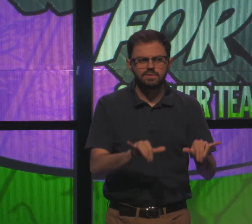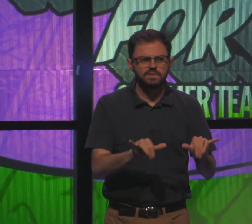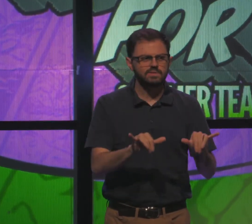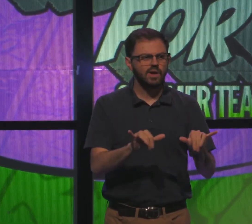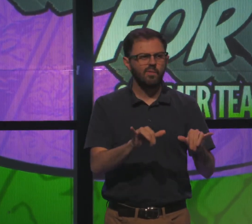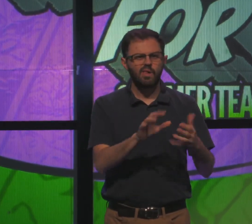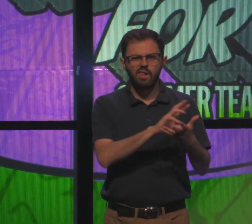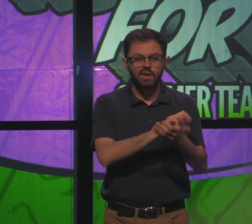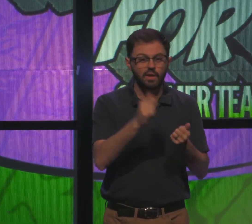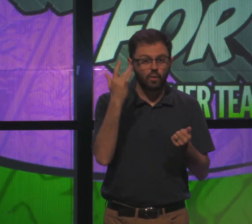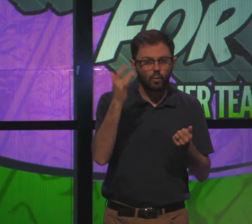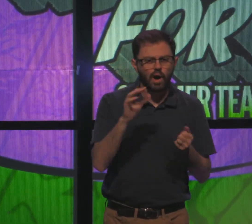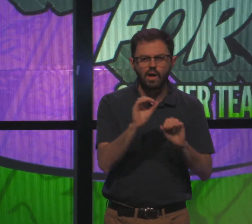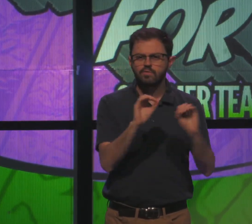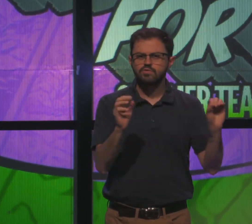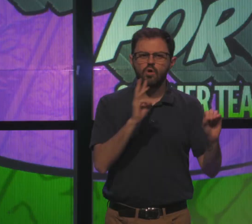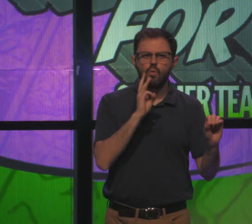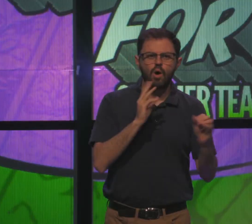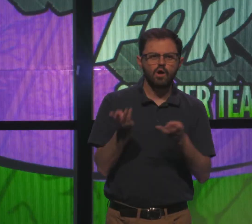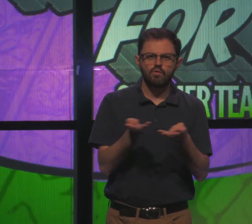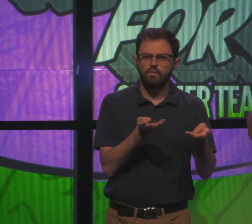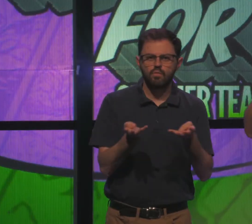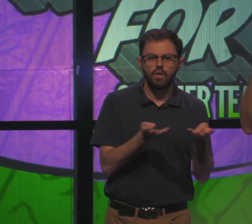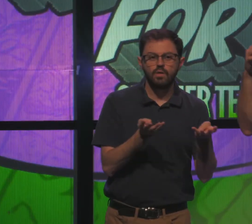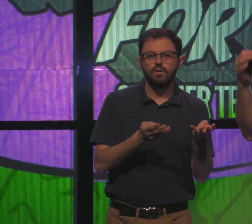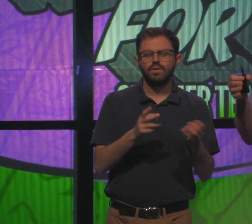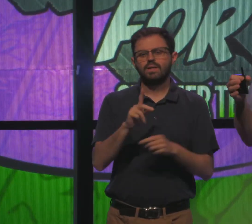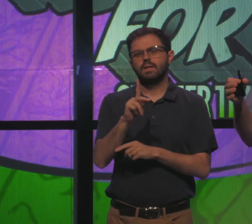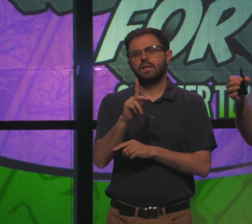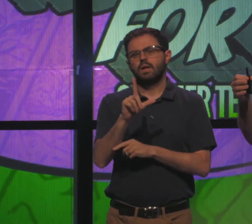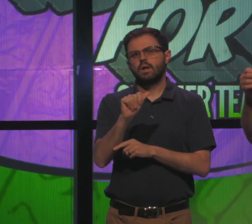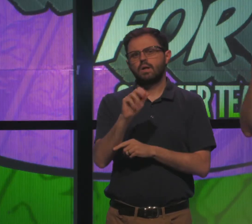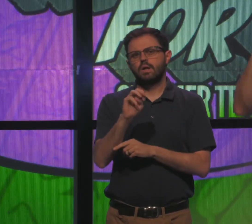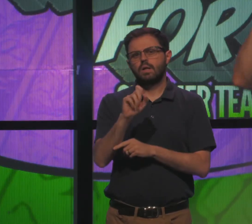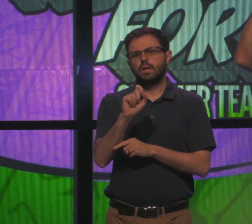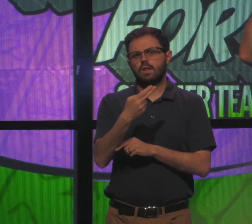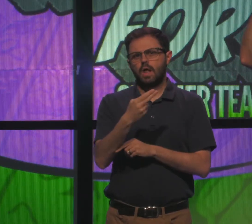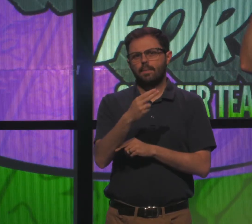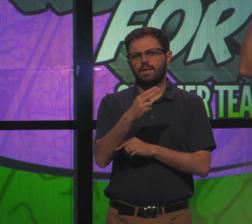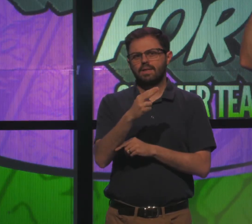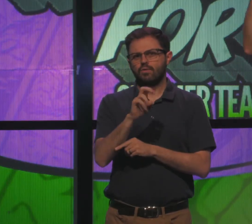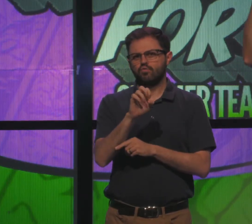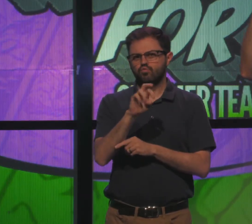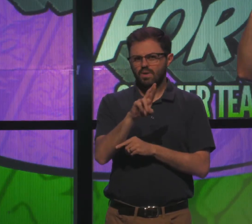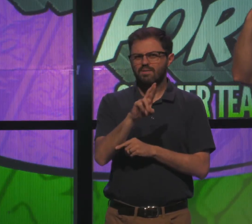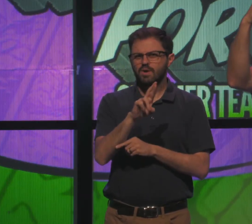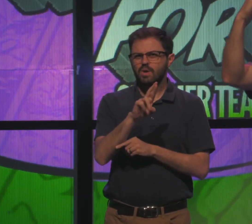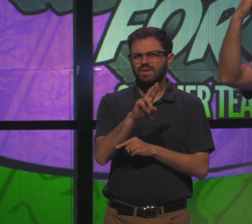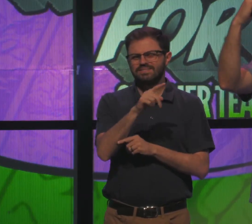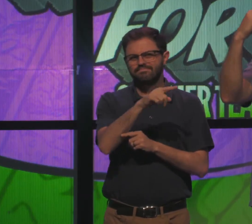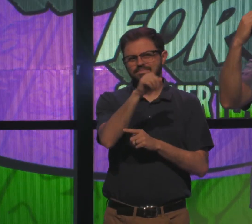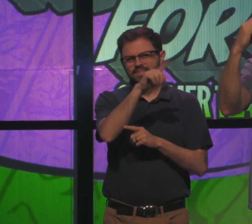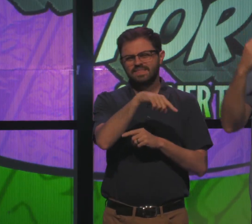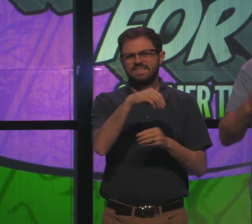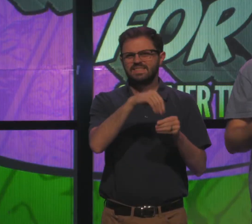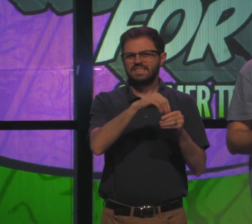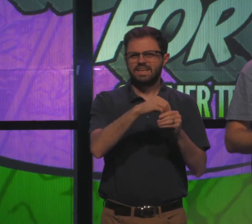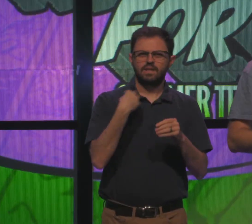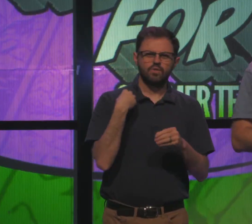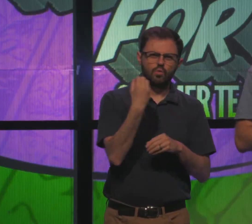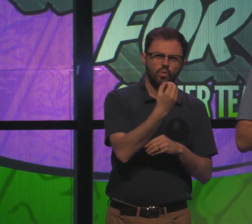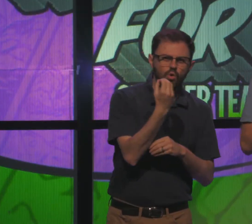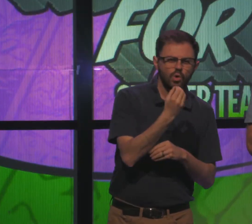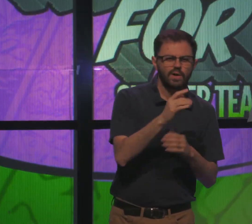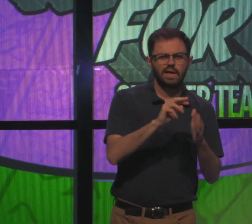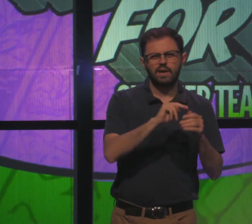happen. There was a problem with the Klamath River that like flows in like Oregon and Northern